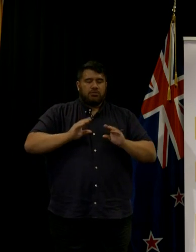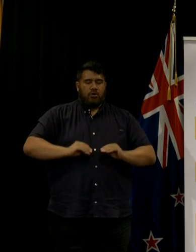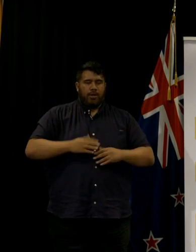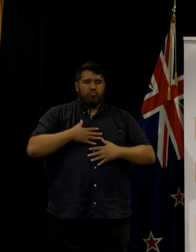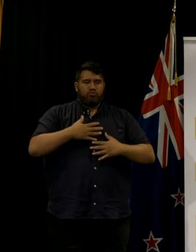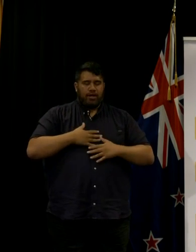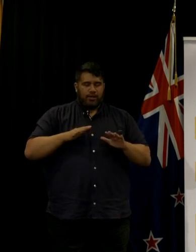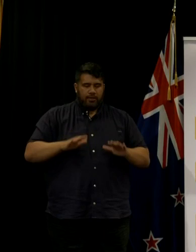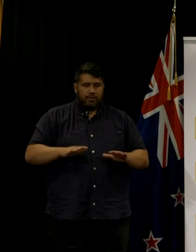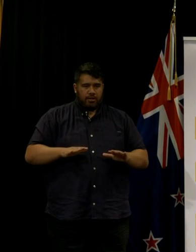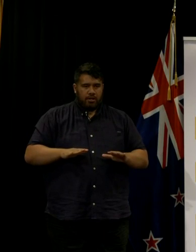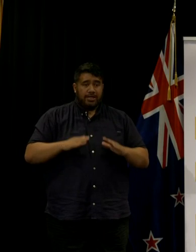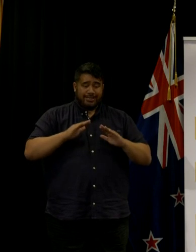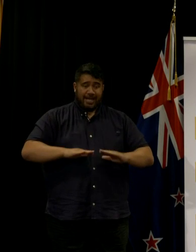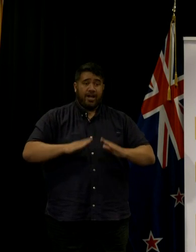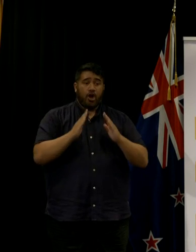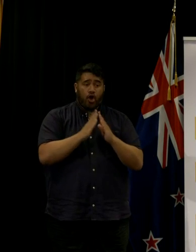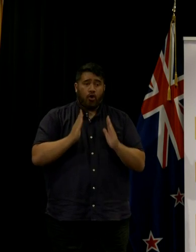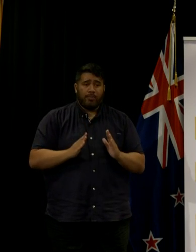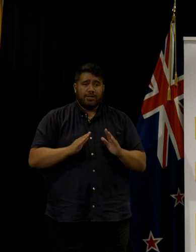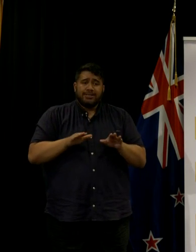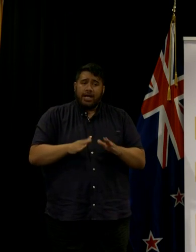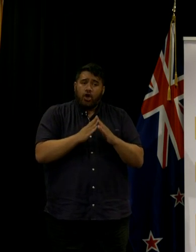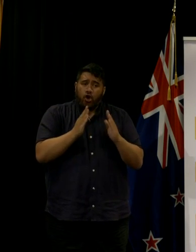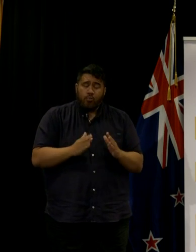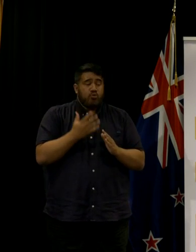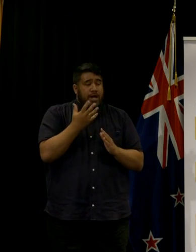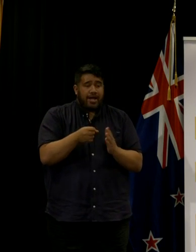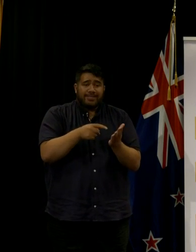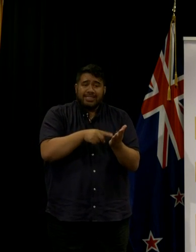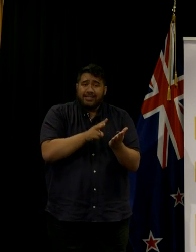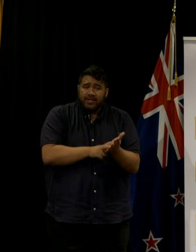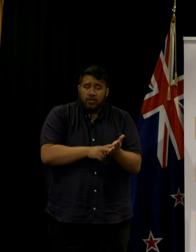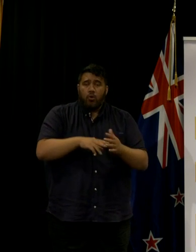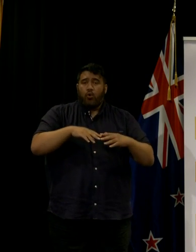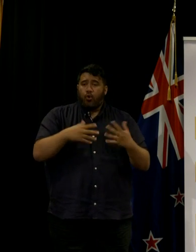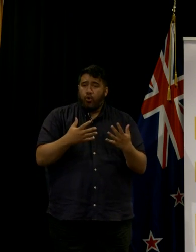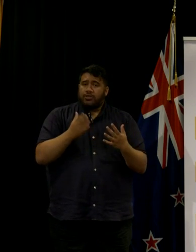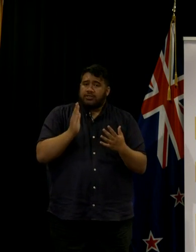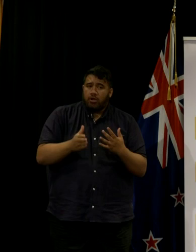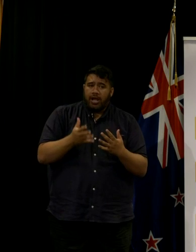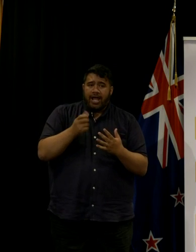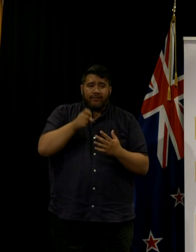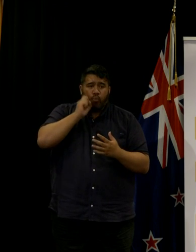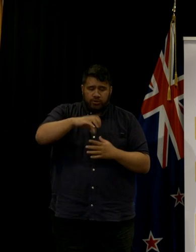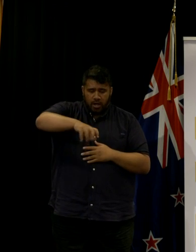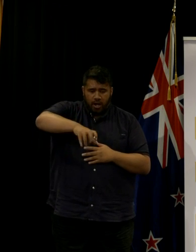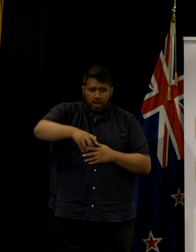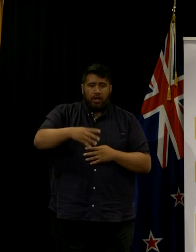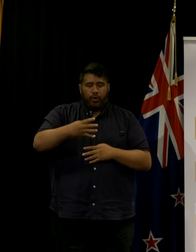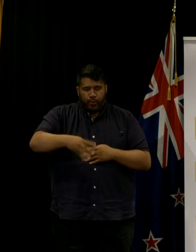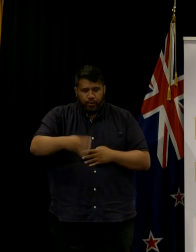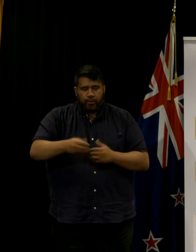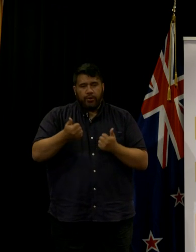talking about hanging out at home, you know, and you've still got a TV and you've still got access to the water out of the tap and you've